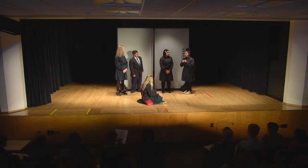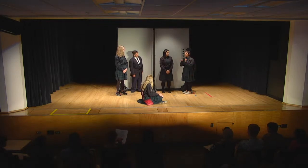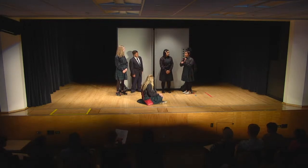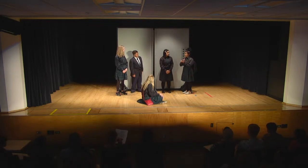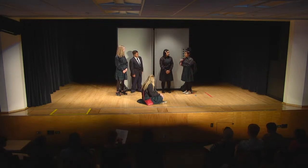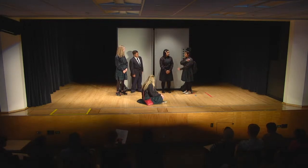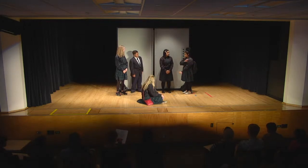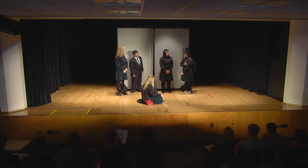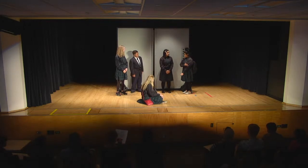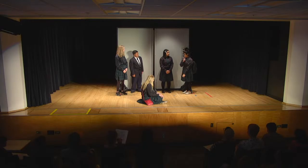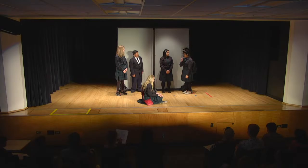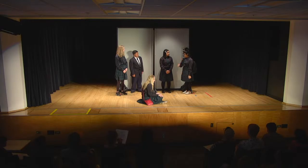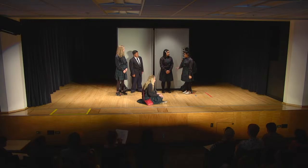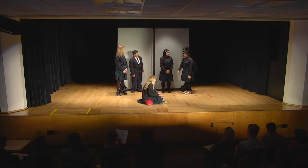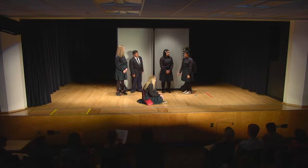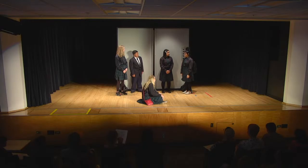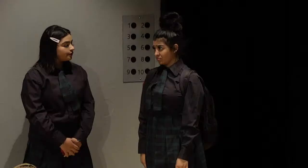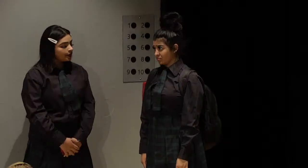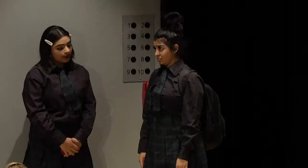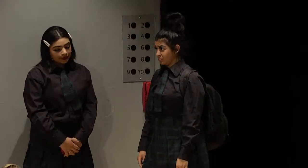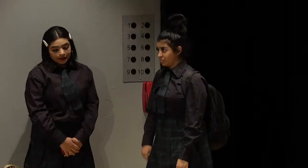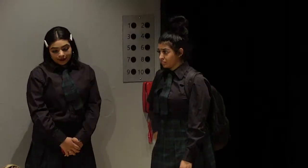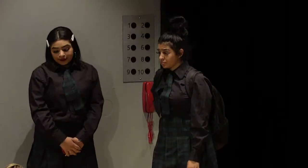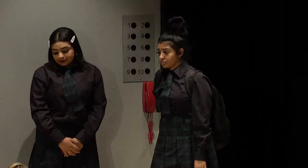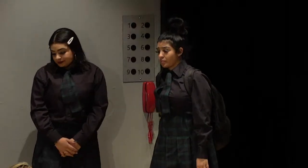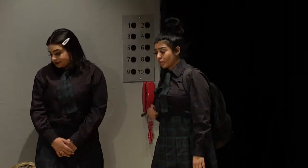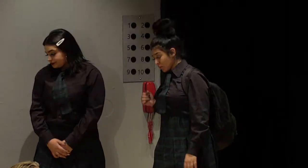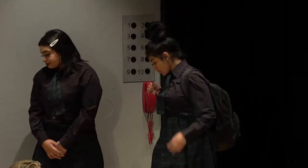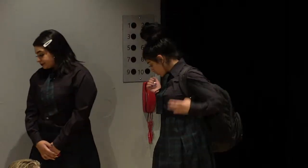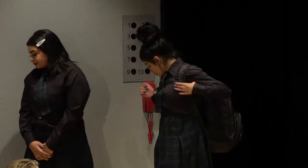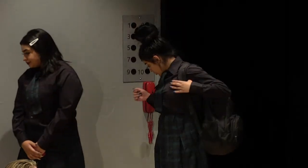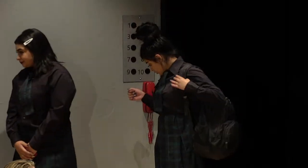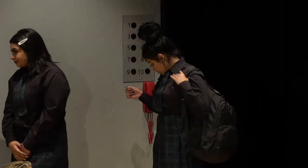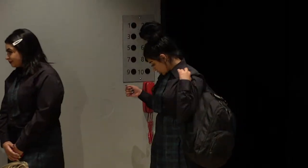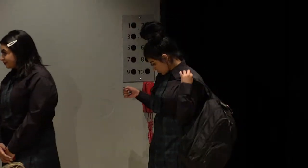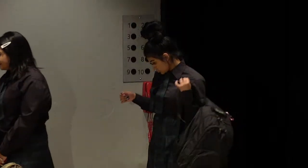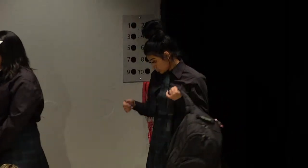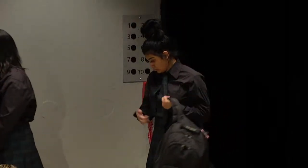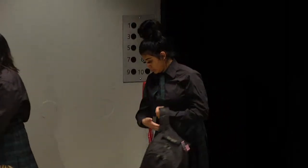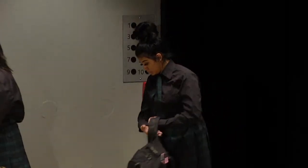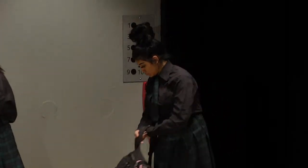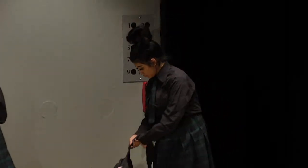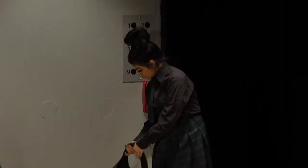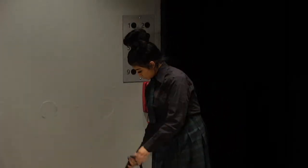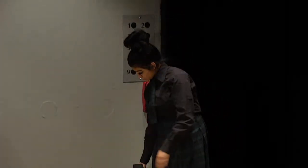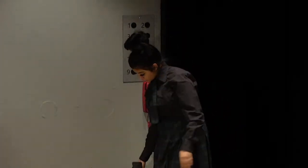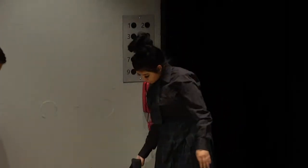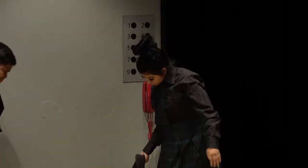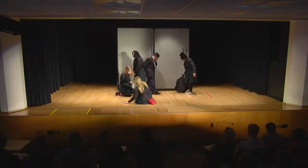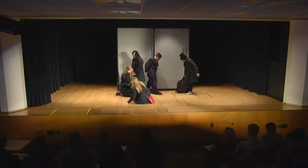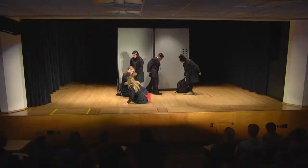Hey guys, you should spend the rest of this time here with this negative energy. Looks at Rebecca. Melanie goes and sits near